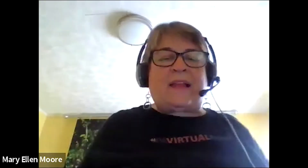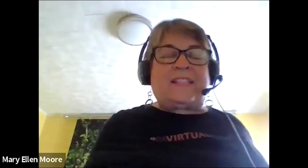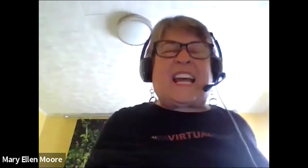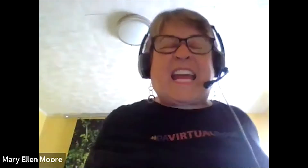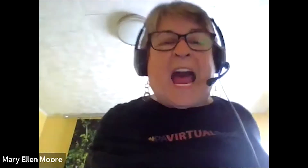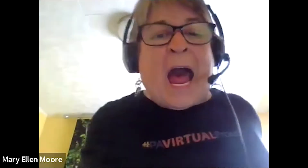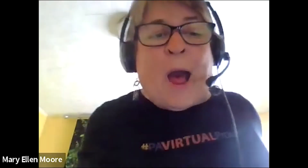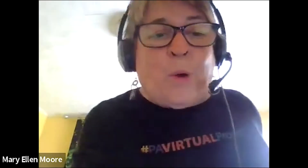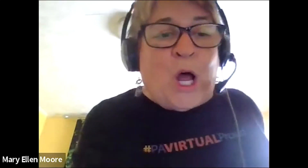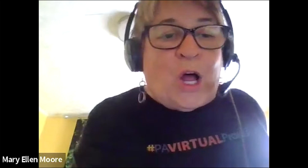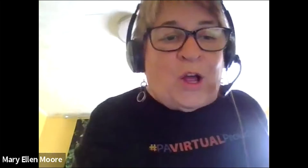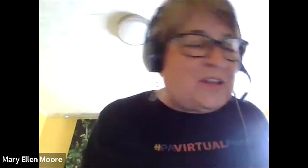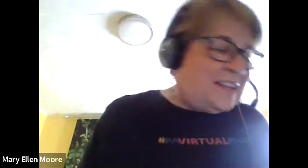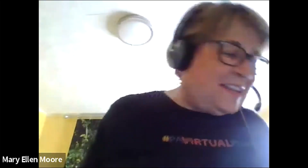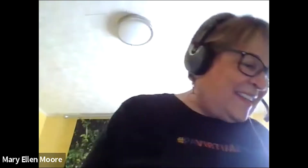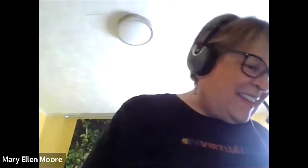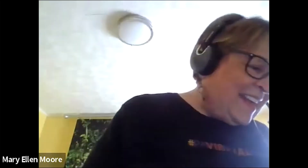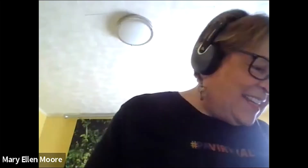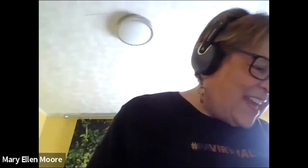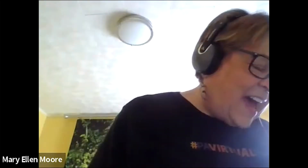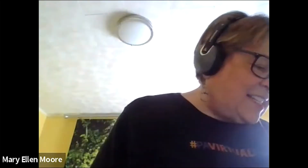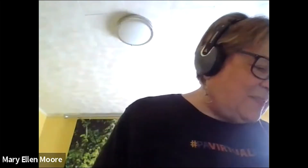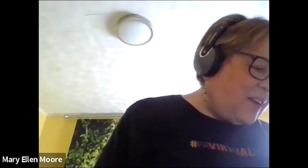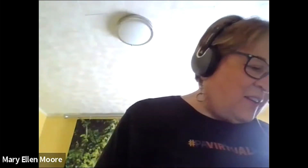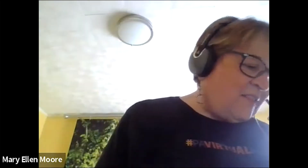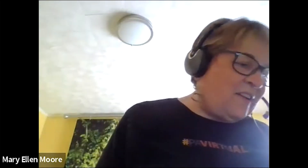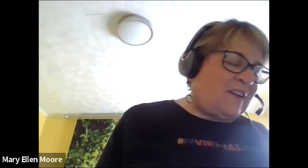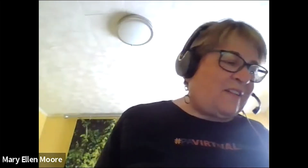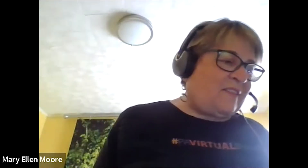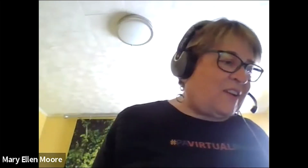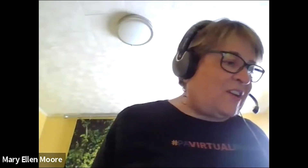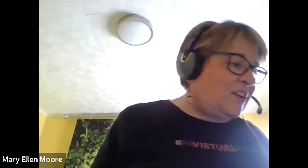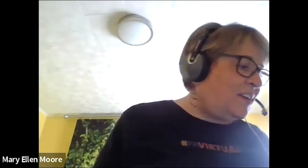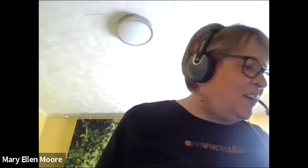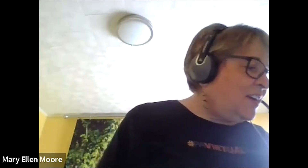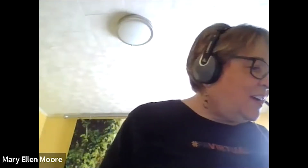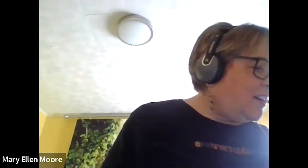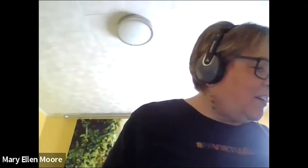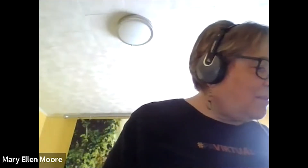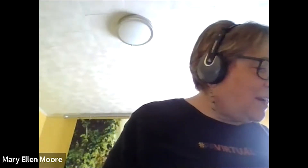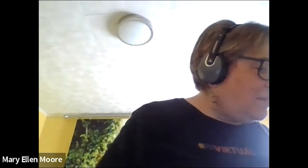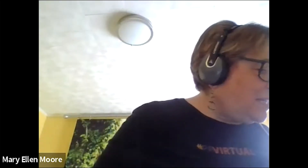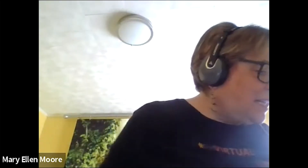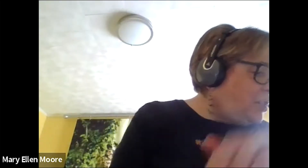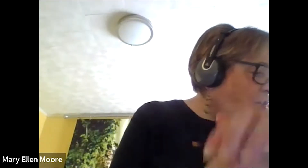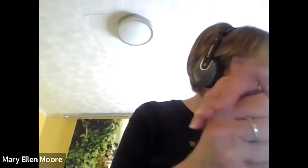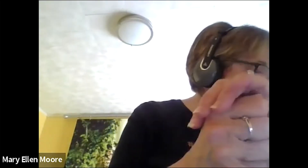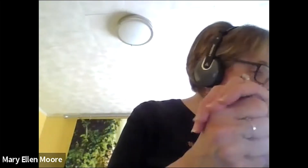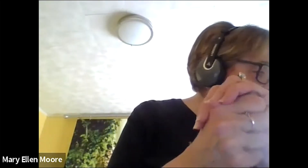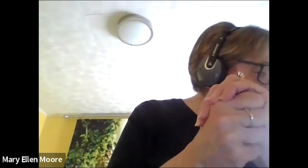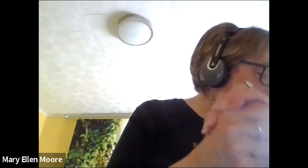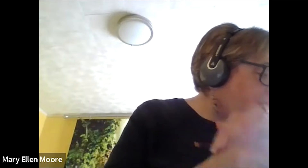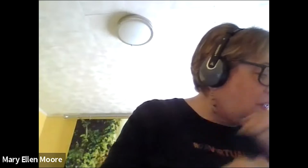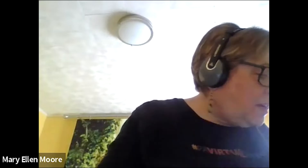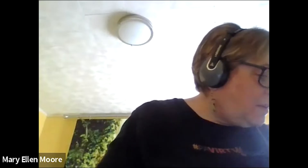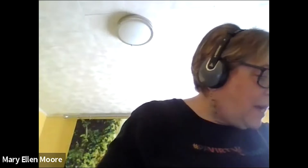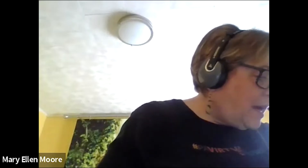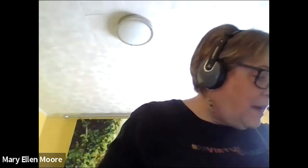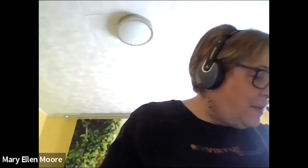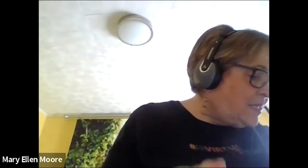Good like job. owl. Yes, very, very, very, very good. All right, we did turtle. Okay, we did